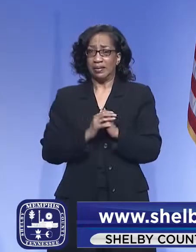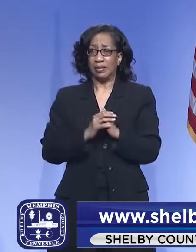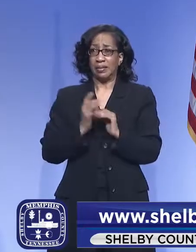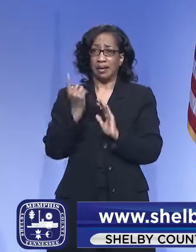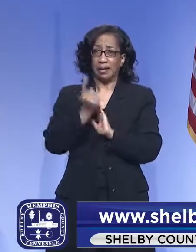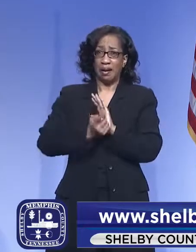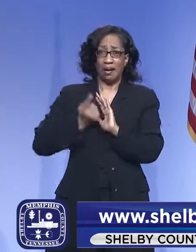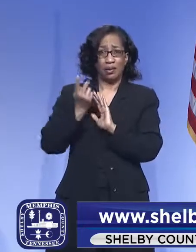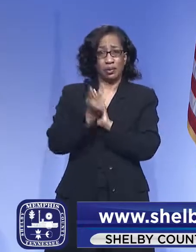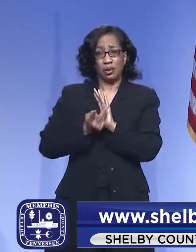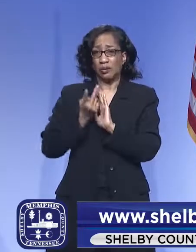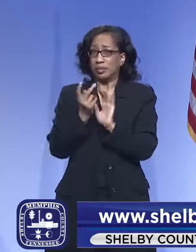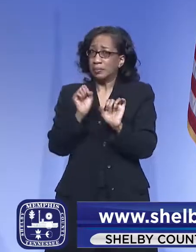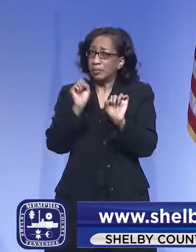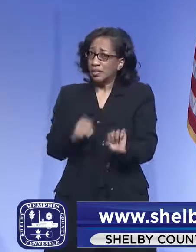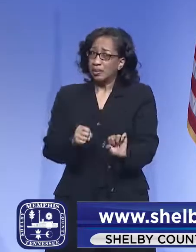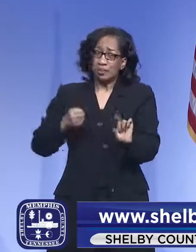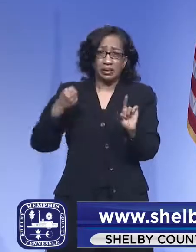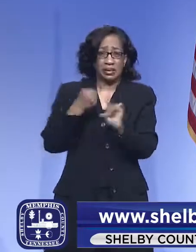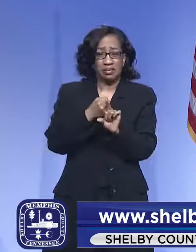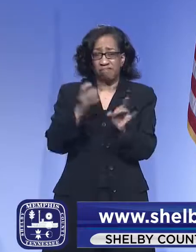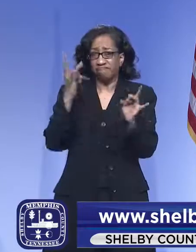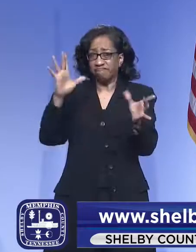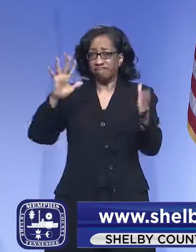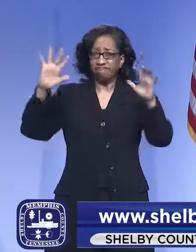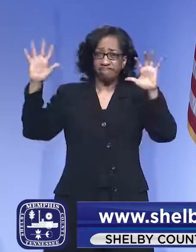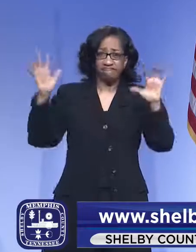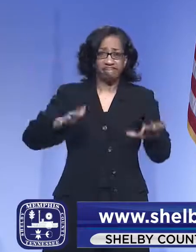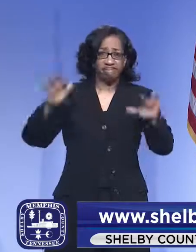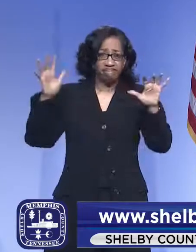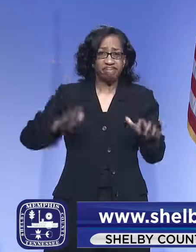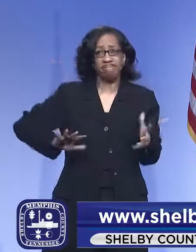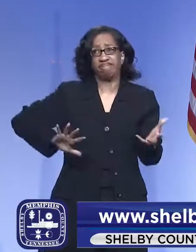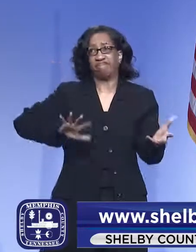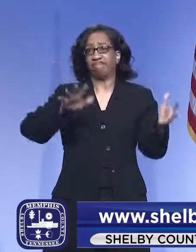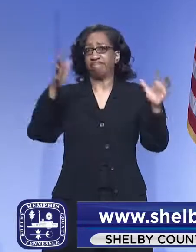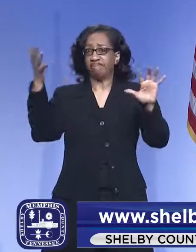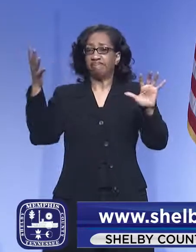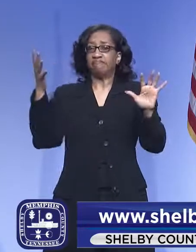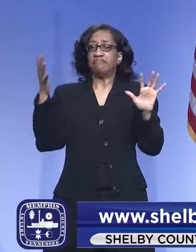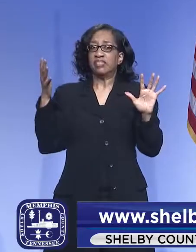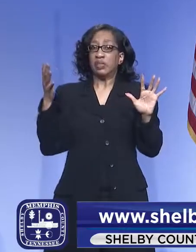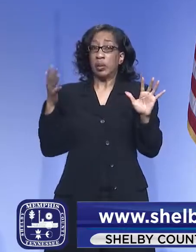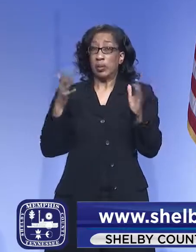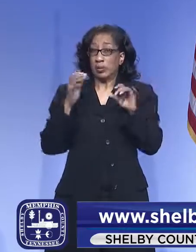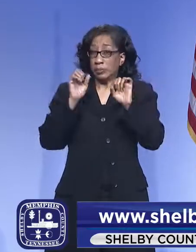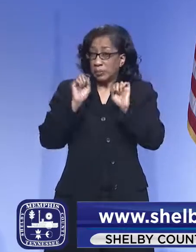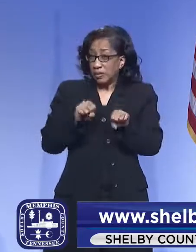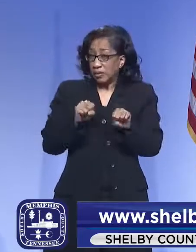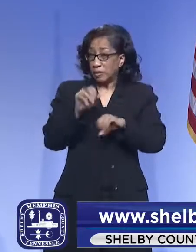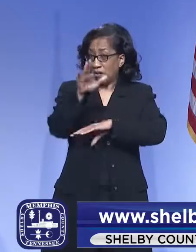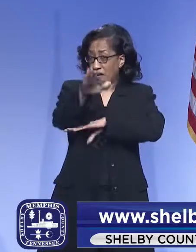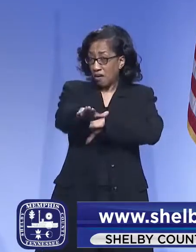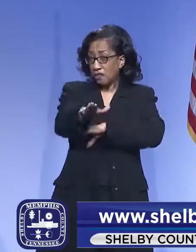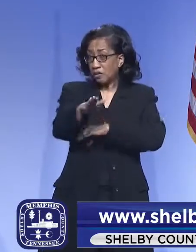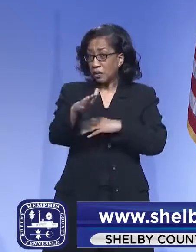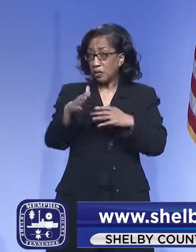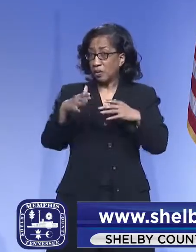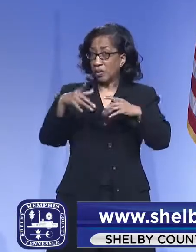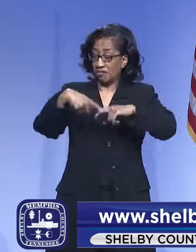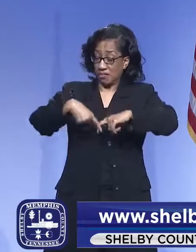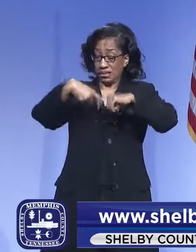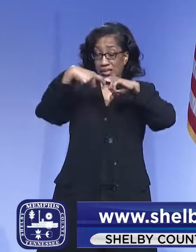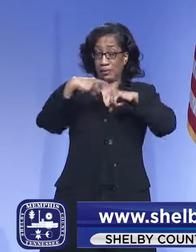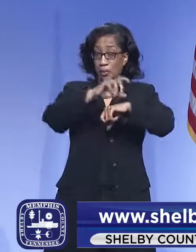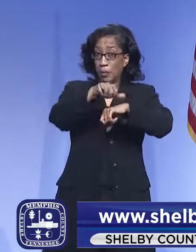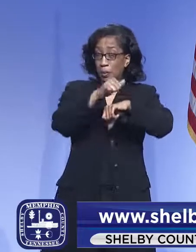two, we could see some severe storms pop up, so we may have to suspend operations this afternoon depending on the severity of the weather. But